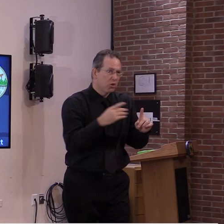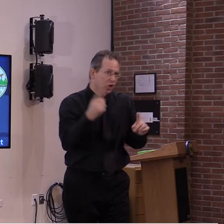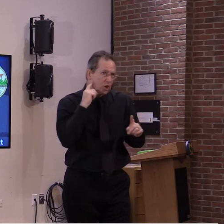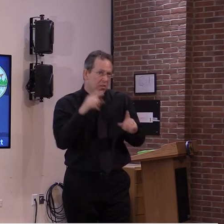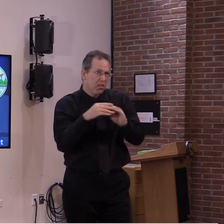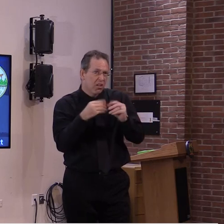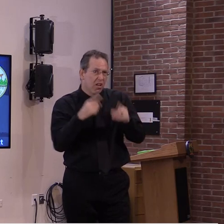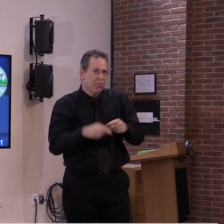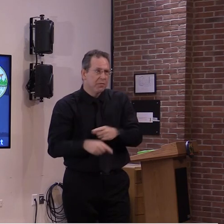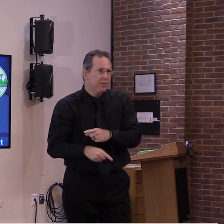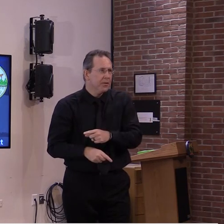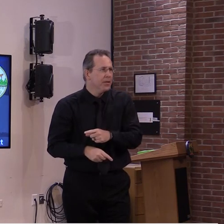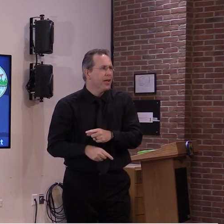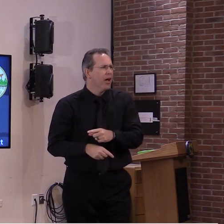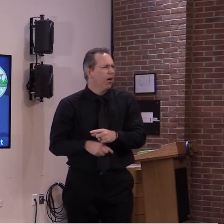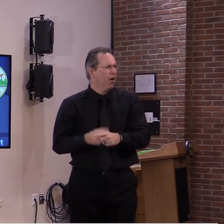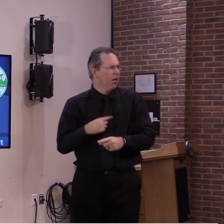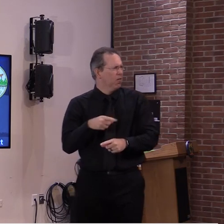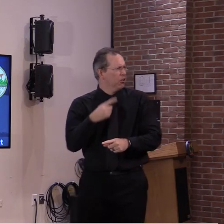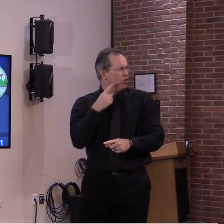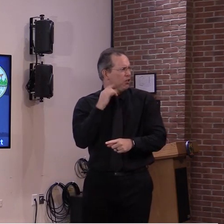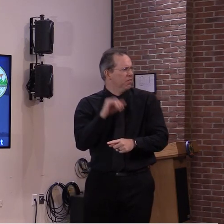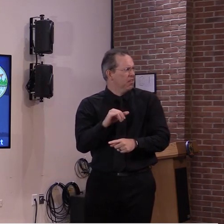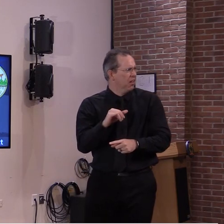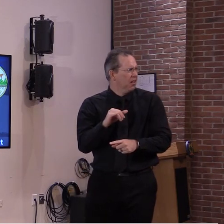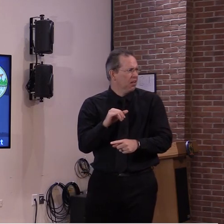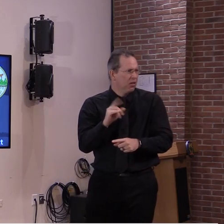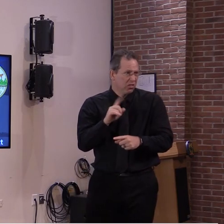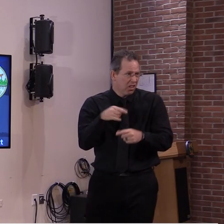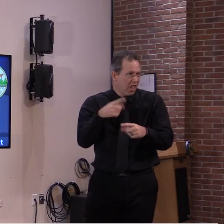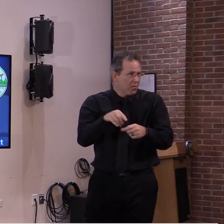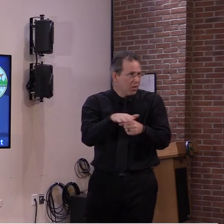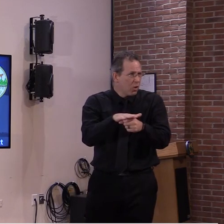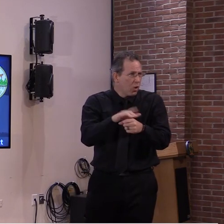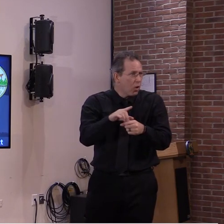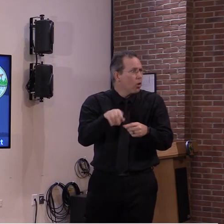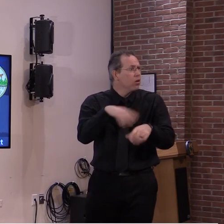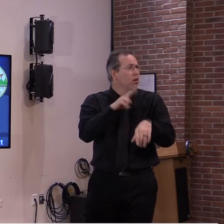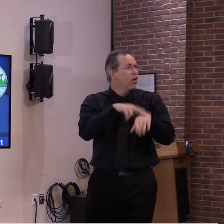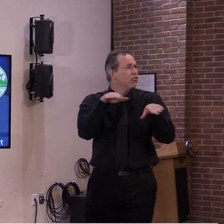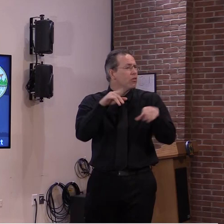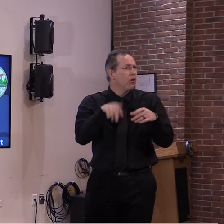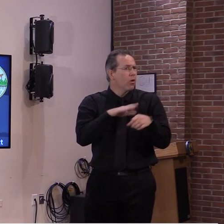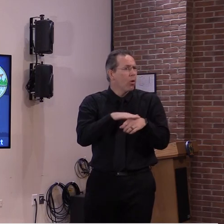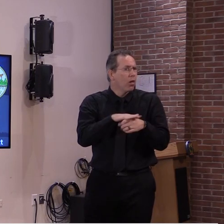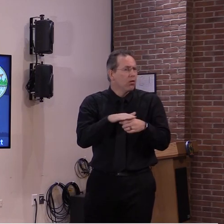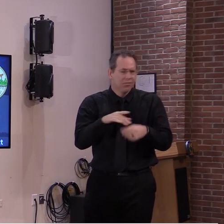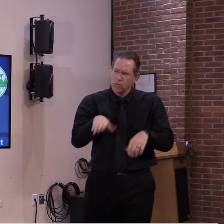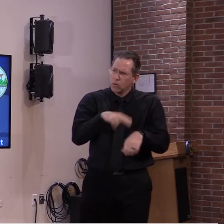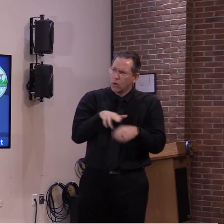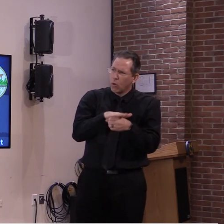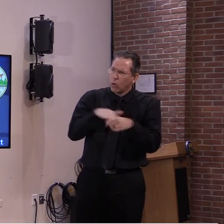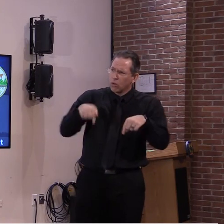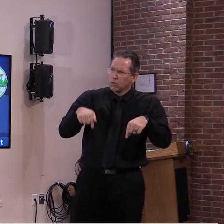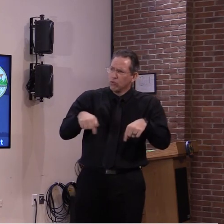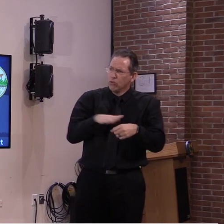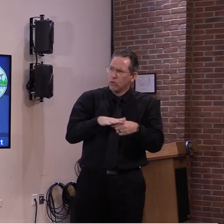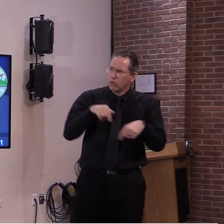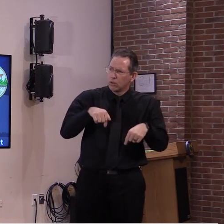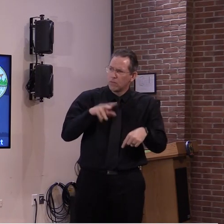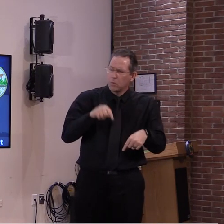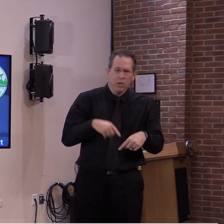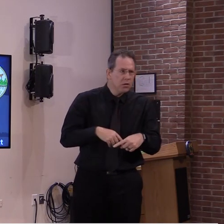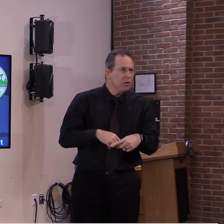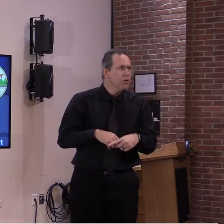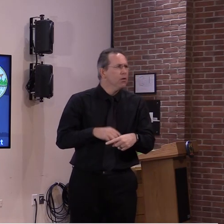Are you talking about locally or nationally? Yeah. Yes. Locally. I have not. Yeah, a guy named